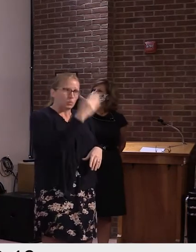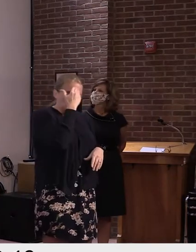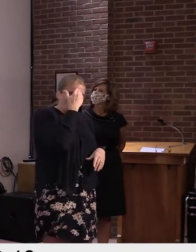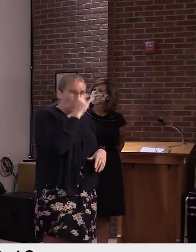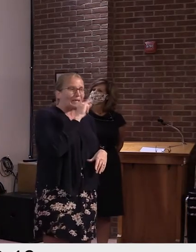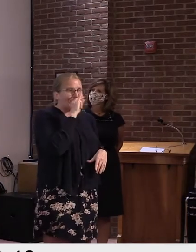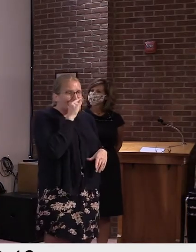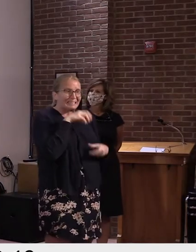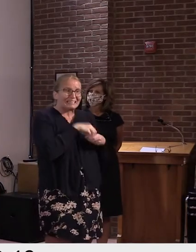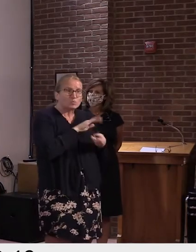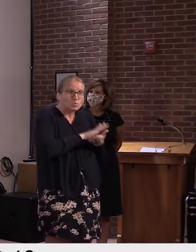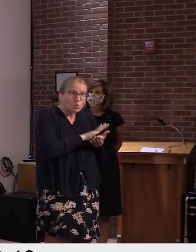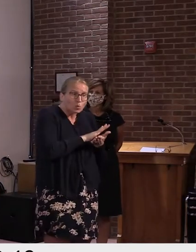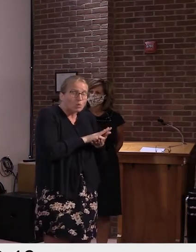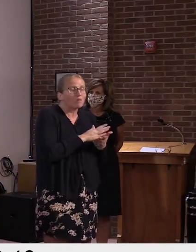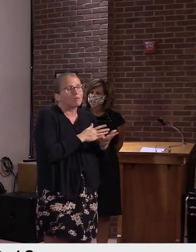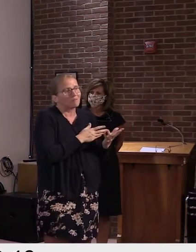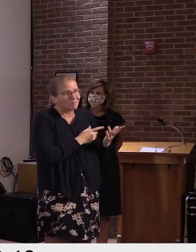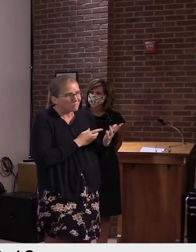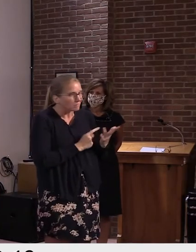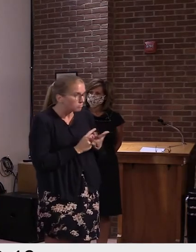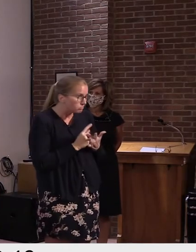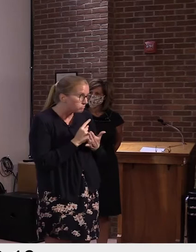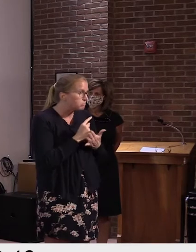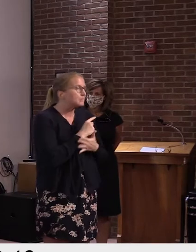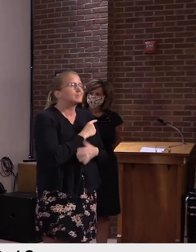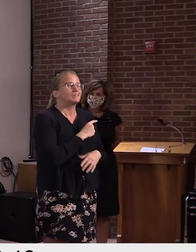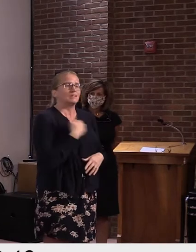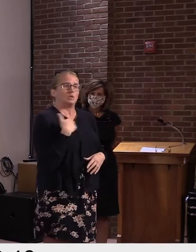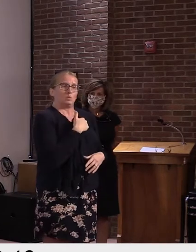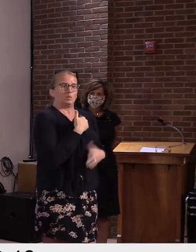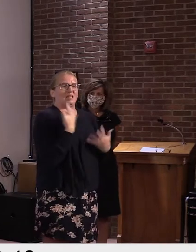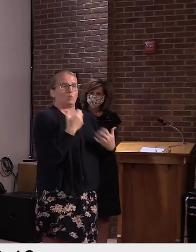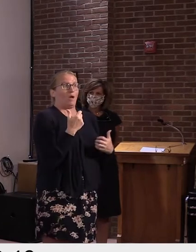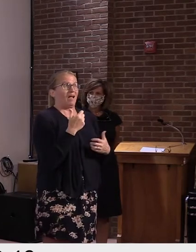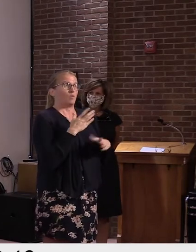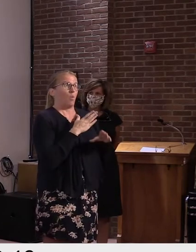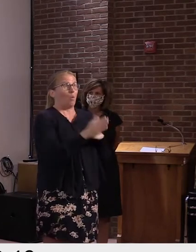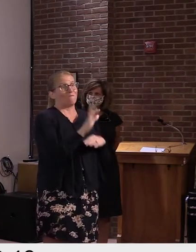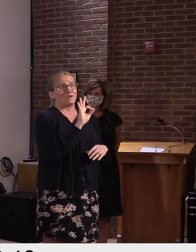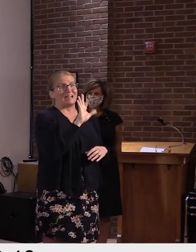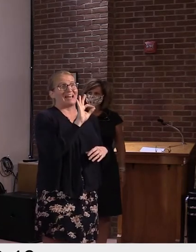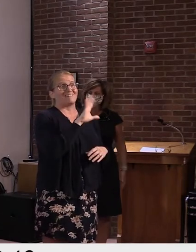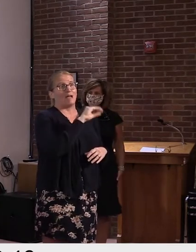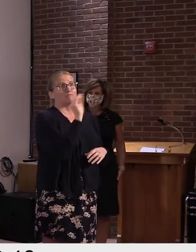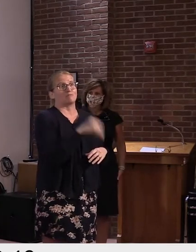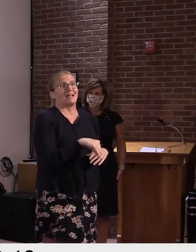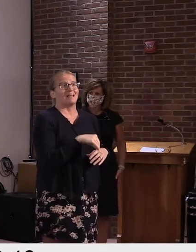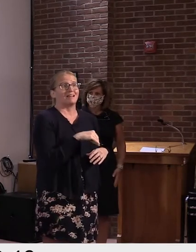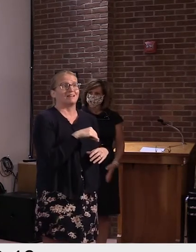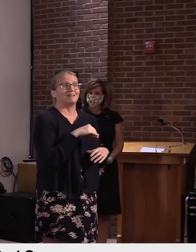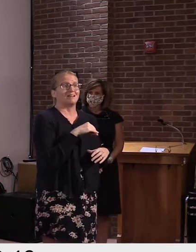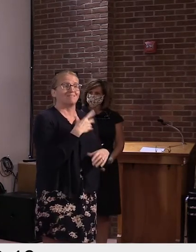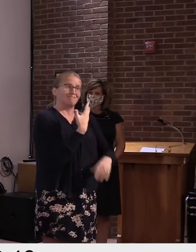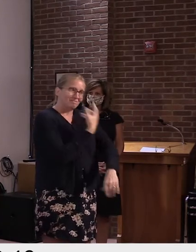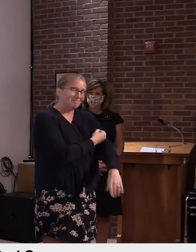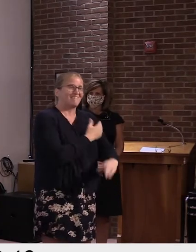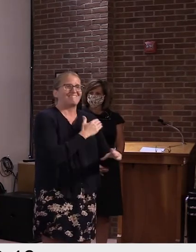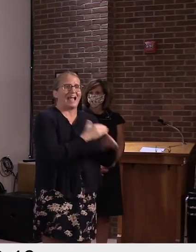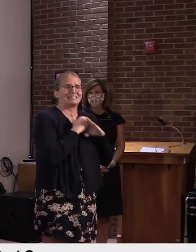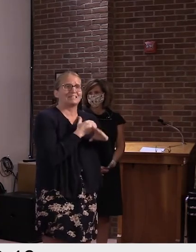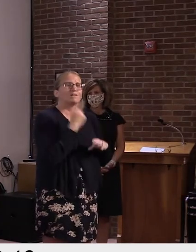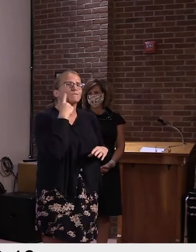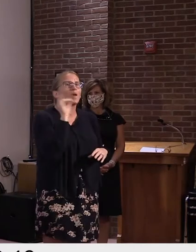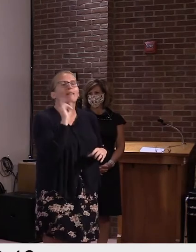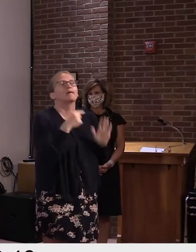school, we want to have 95 or more percent vaccinated against a condition like